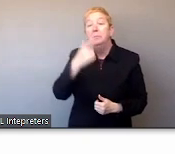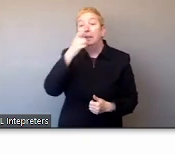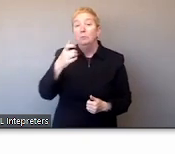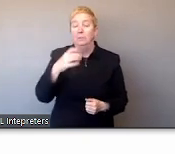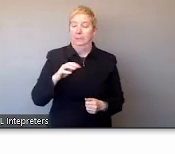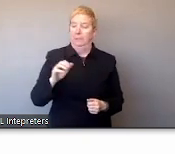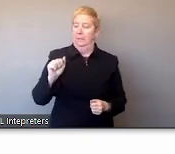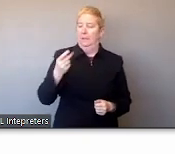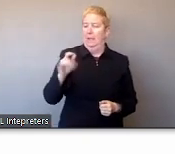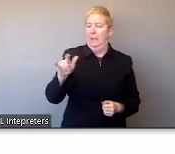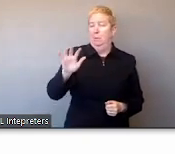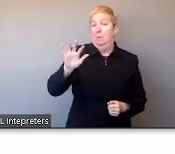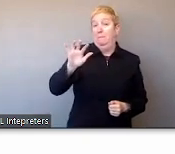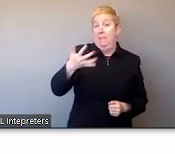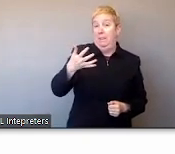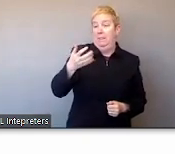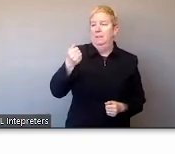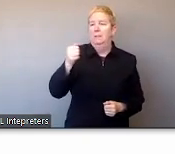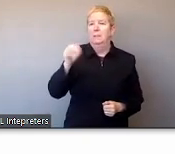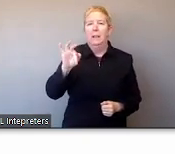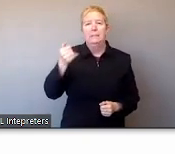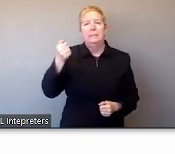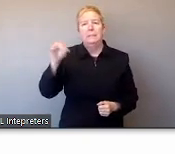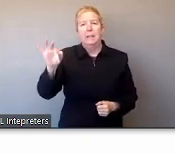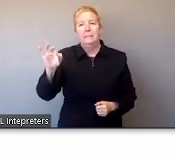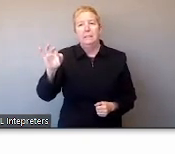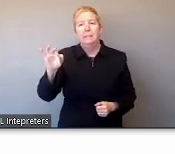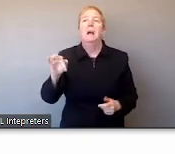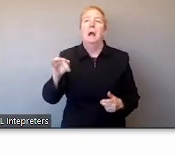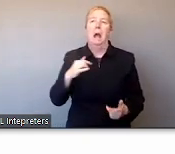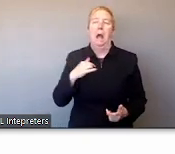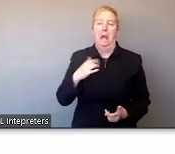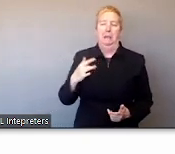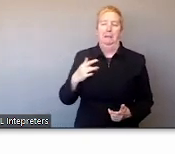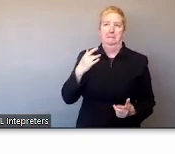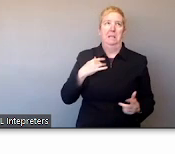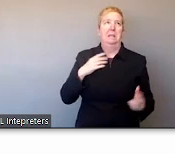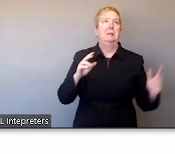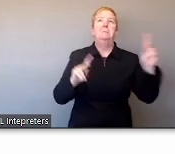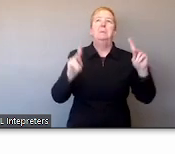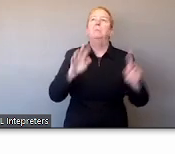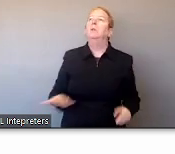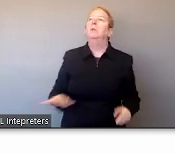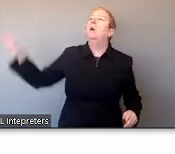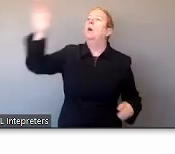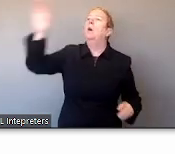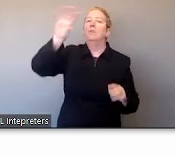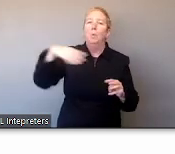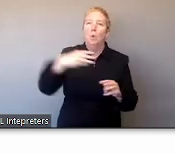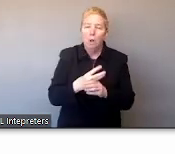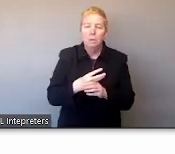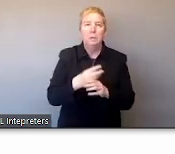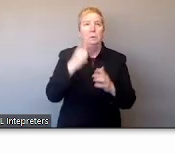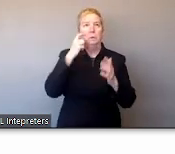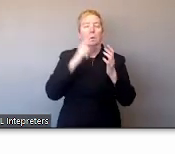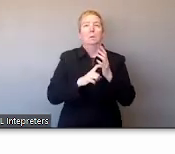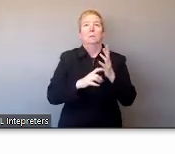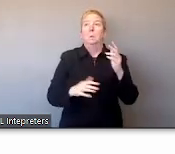5th, 1919, folks around the world seeing the most deaths of any